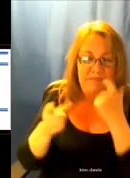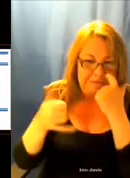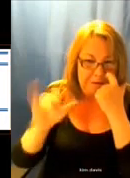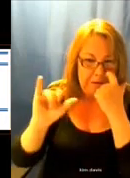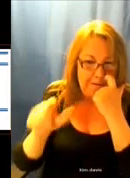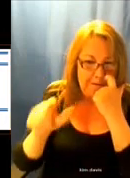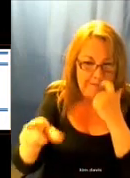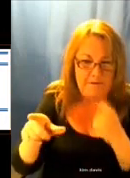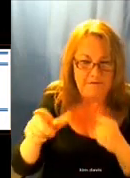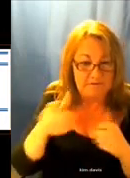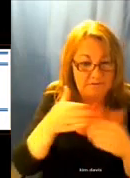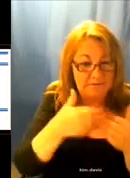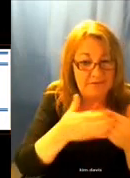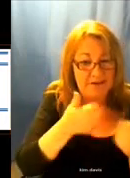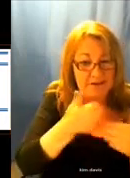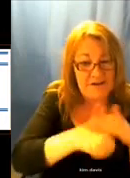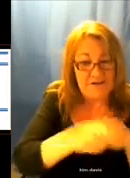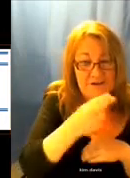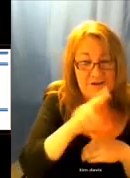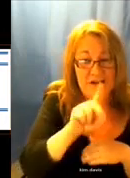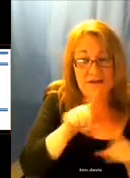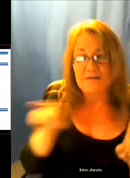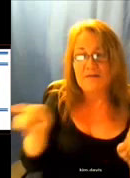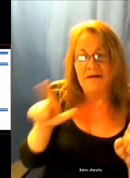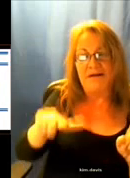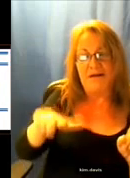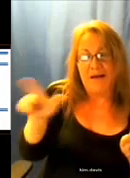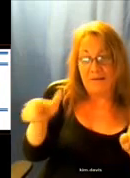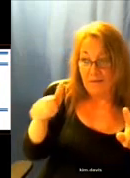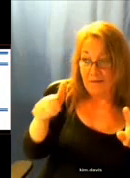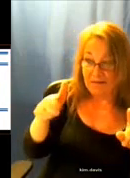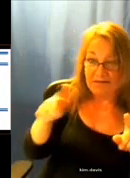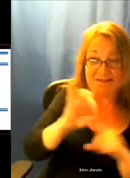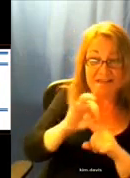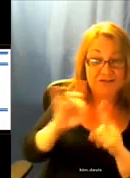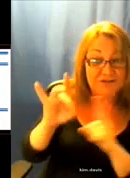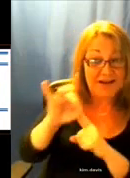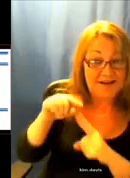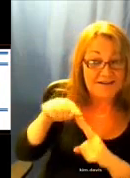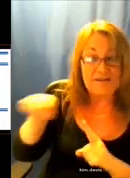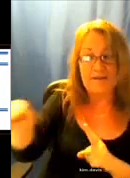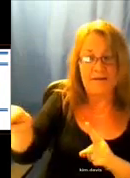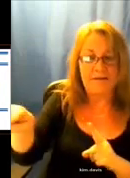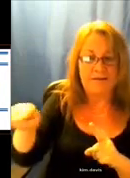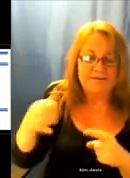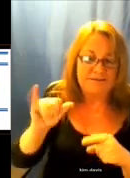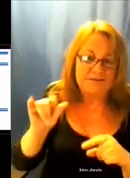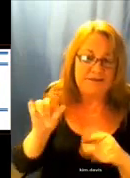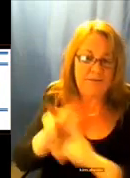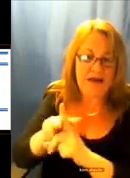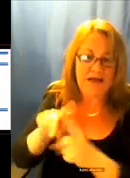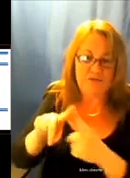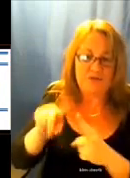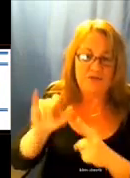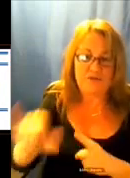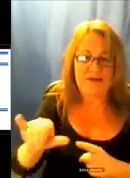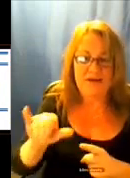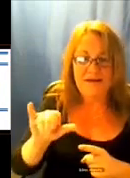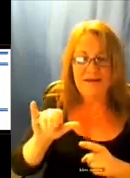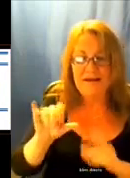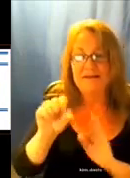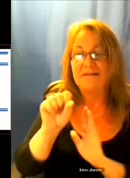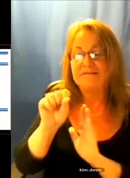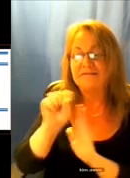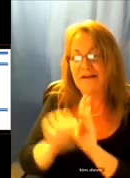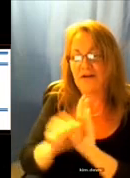In general, it does follow still this legislation. For example, the Housing Urban